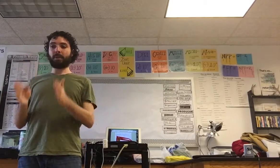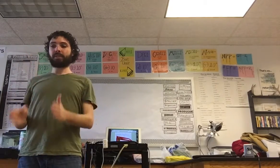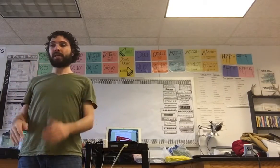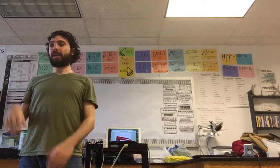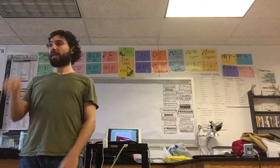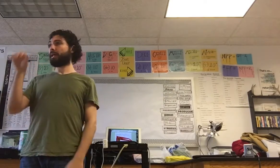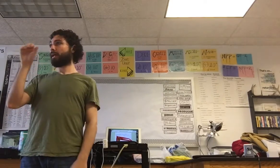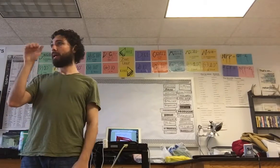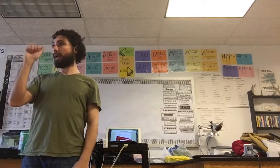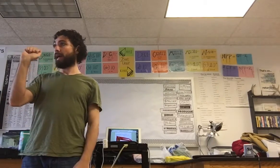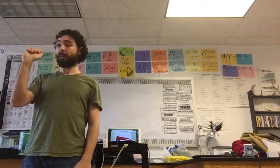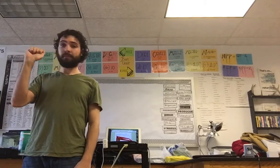Person. Yeah,